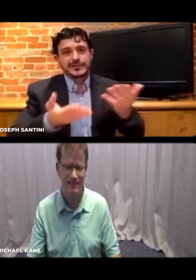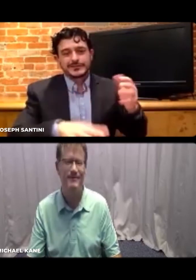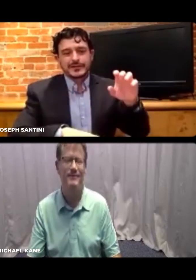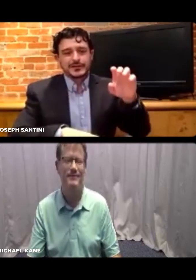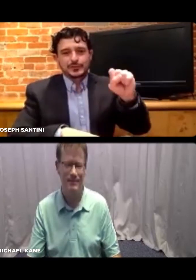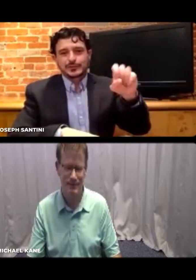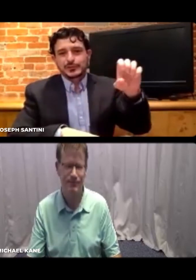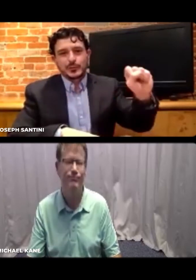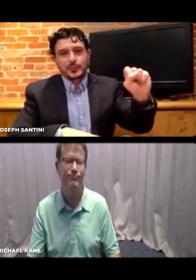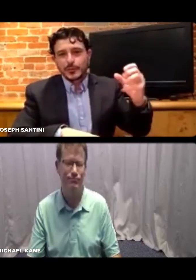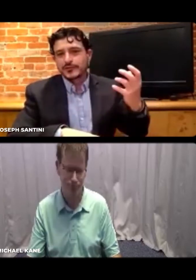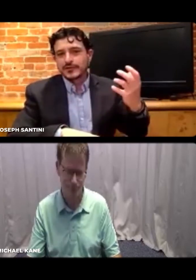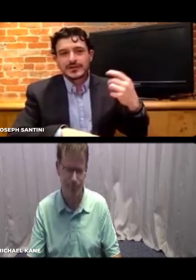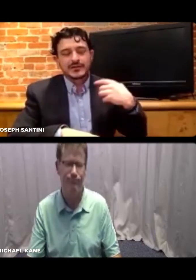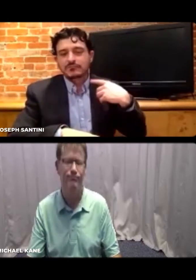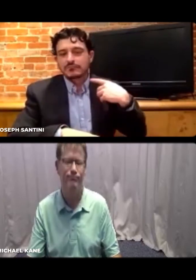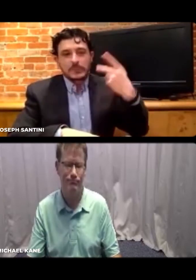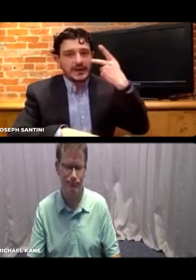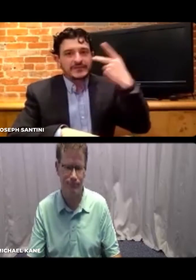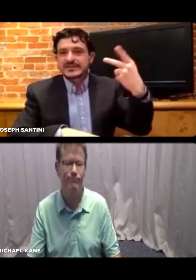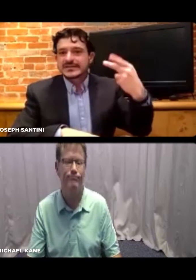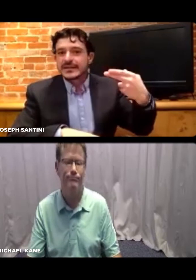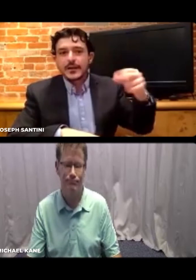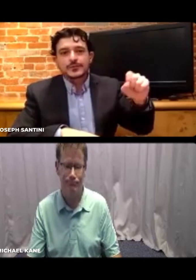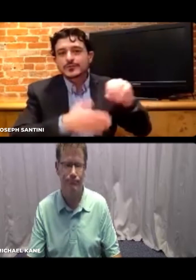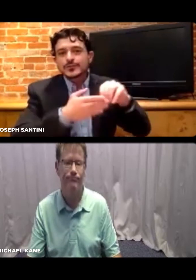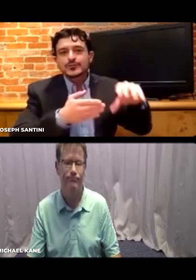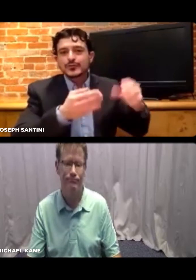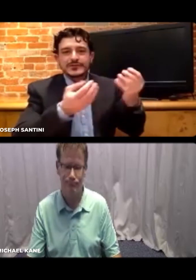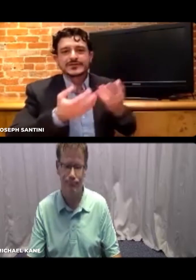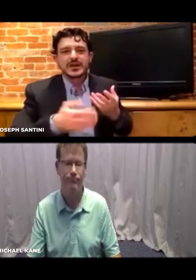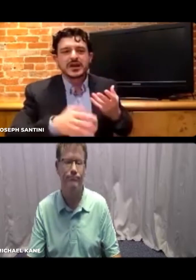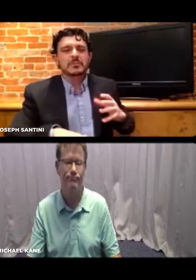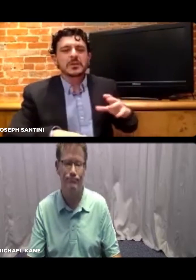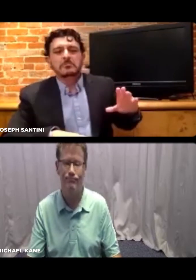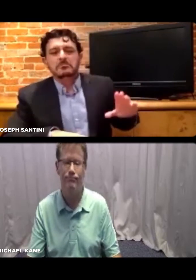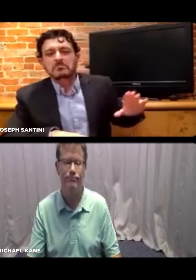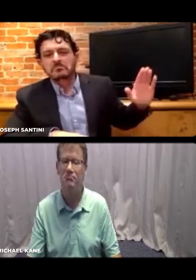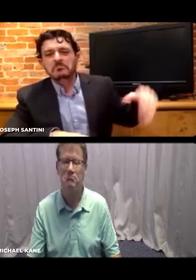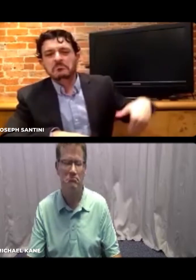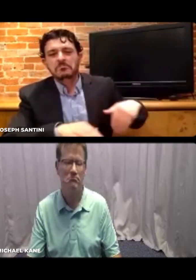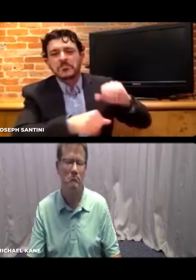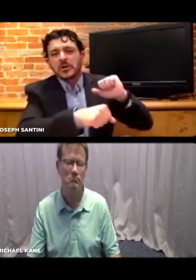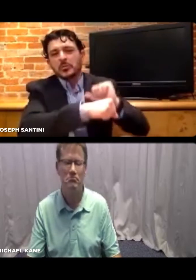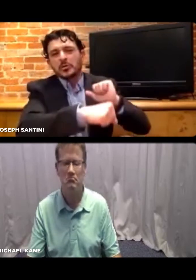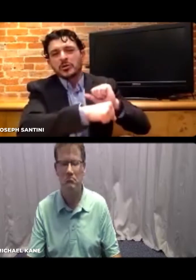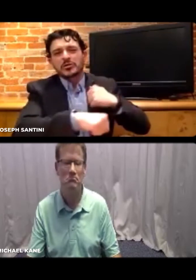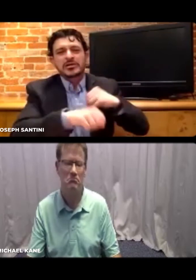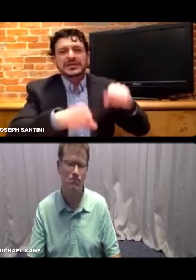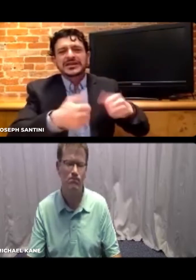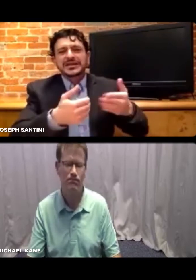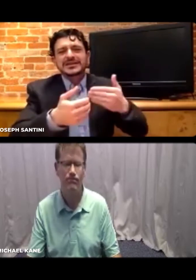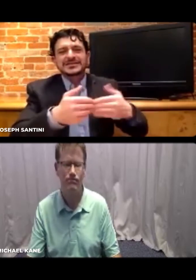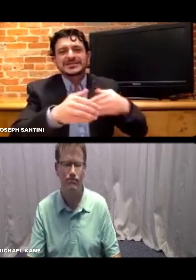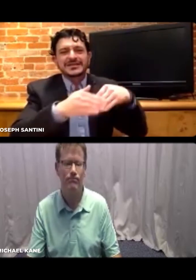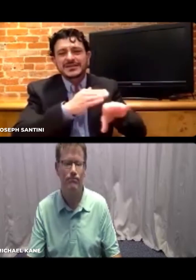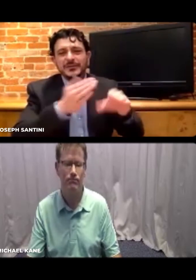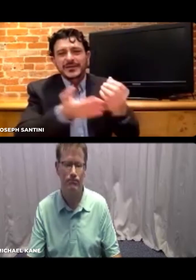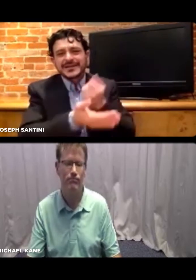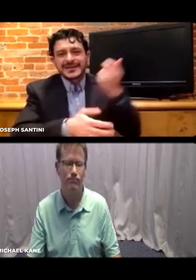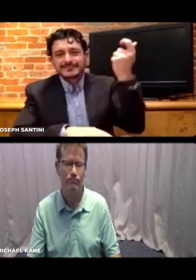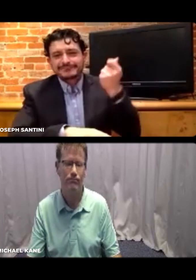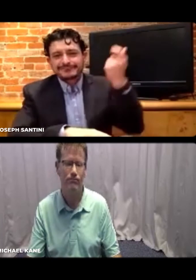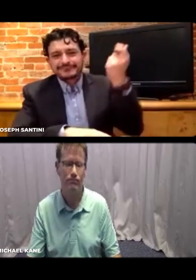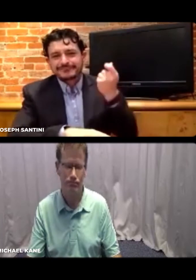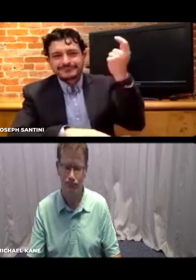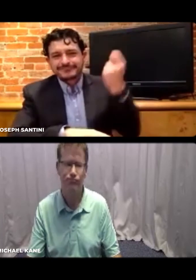Security. I've seen some high school students tell me, you know, I'm not going to work. I'll have Social Security.